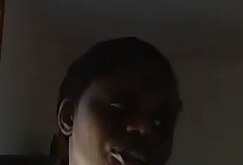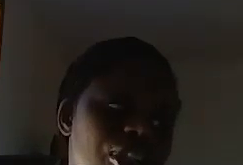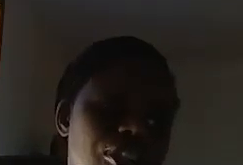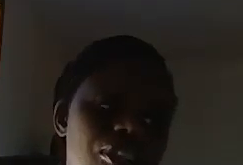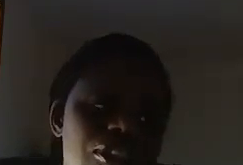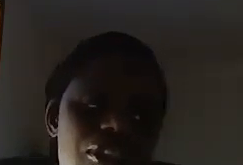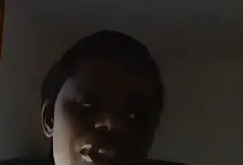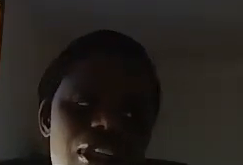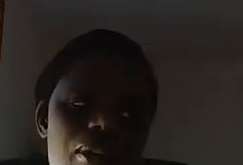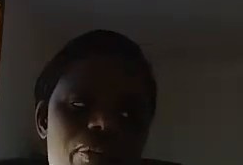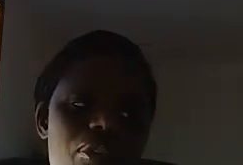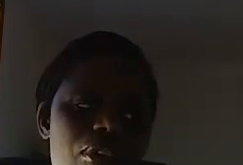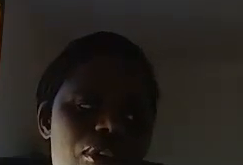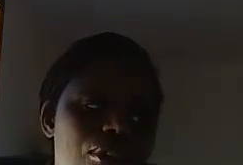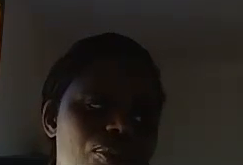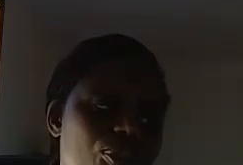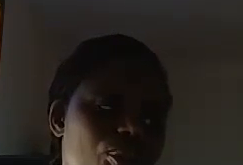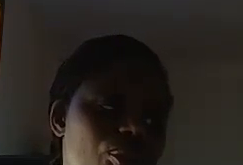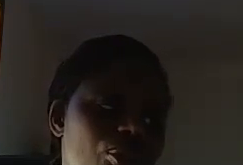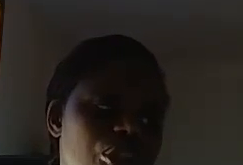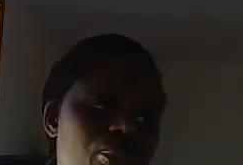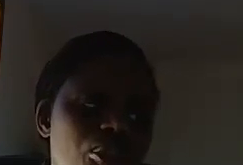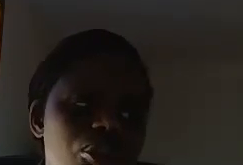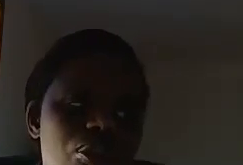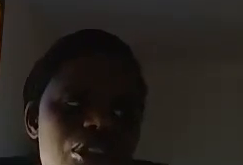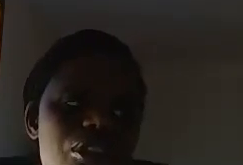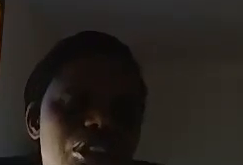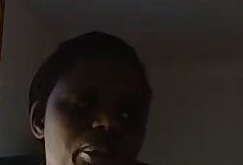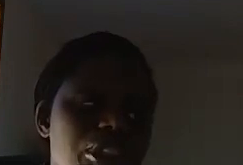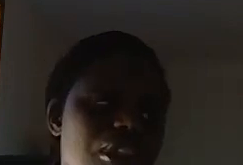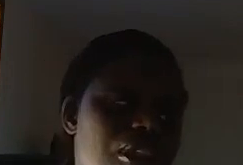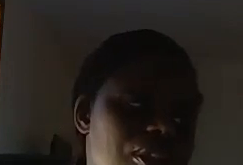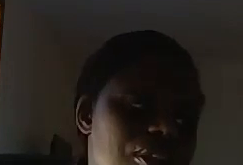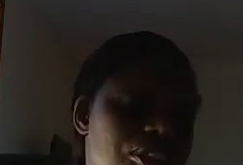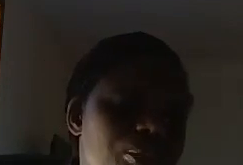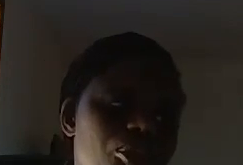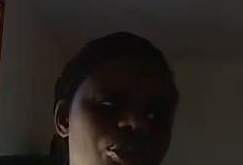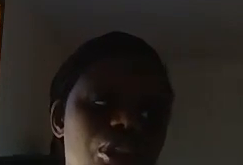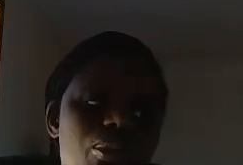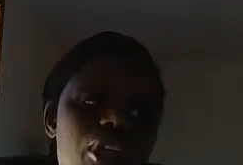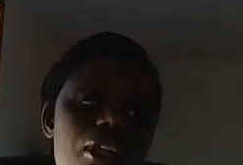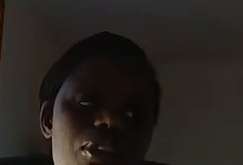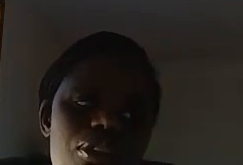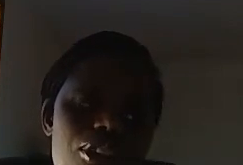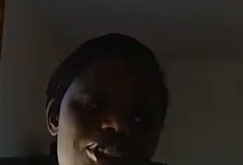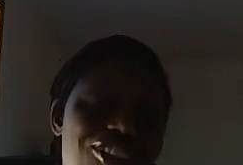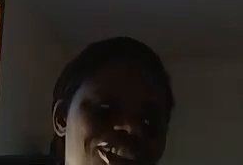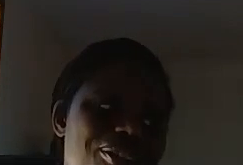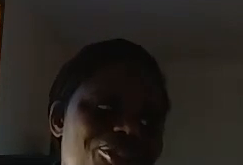what stress, um, for disabled students, especially disabled students of